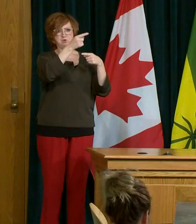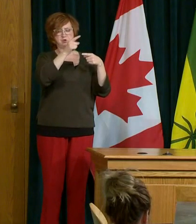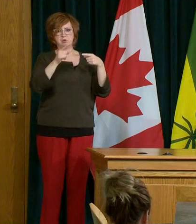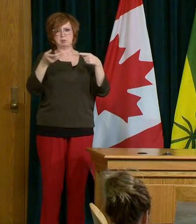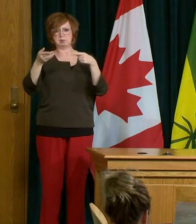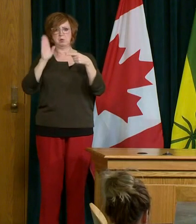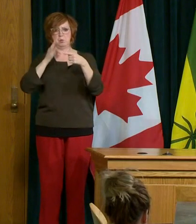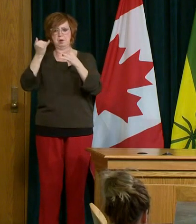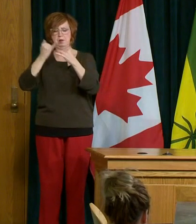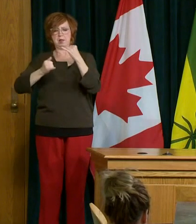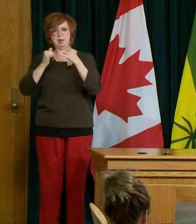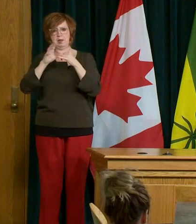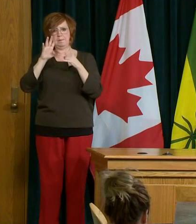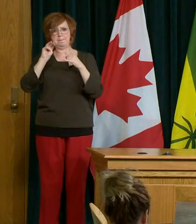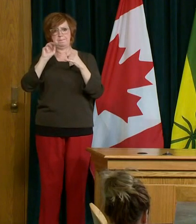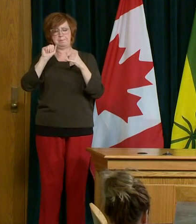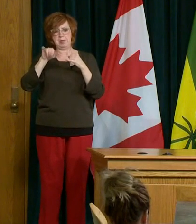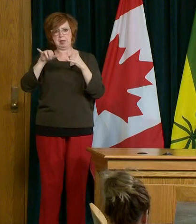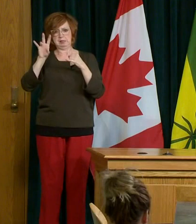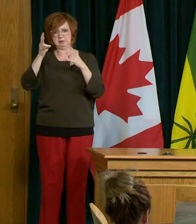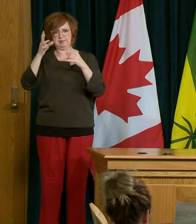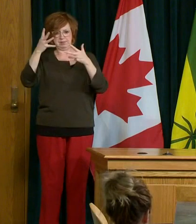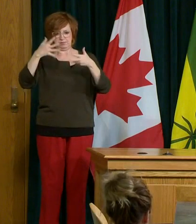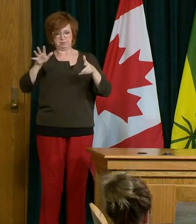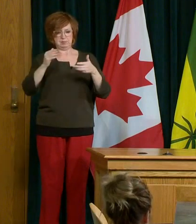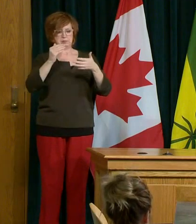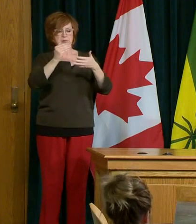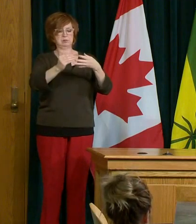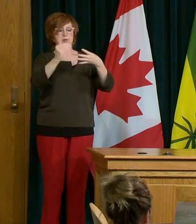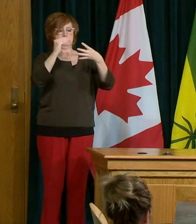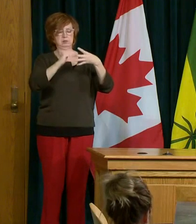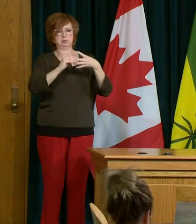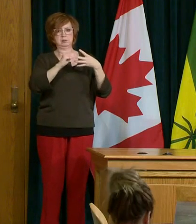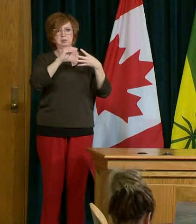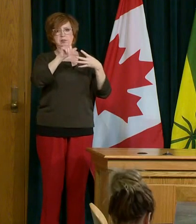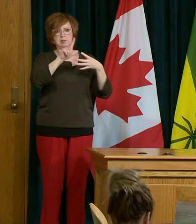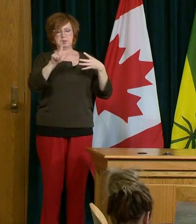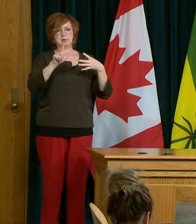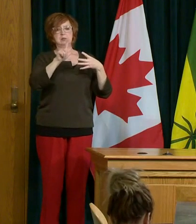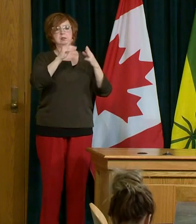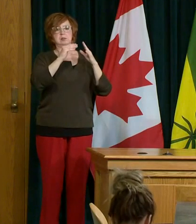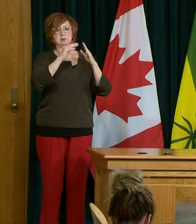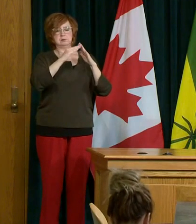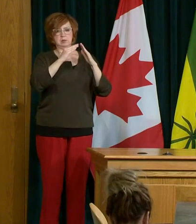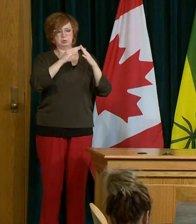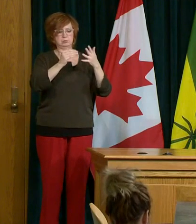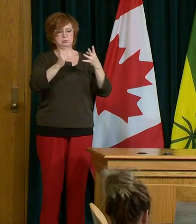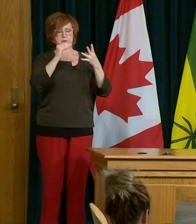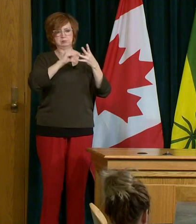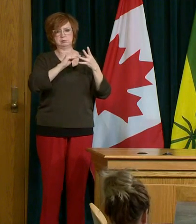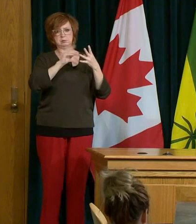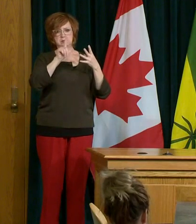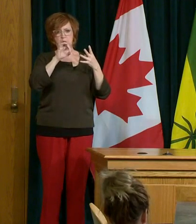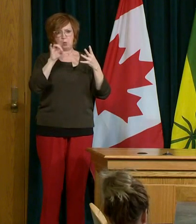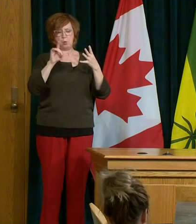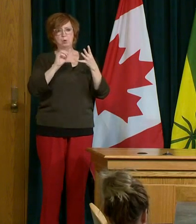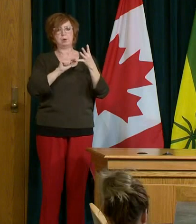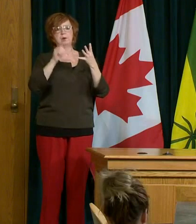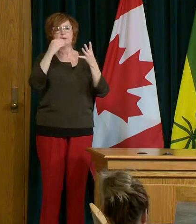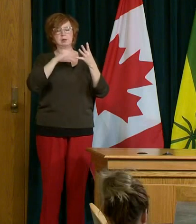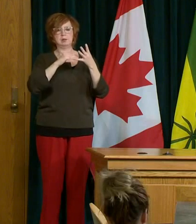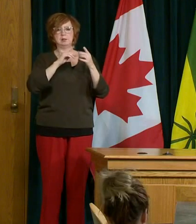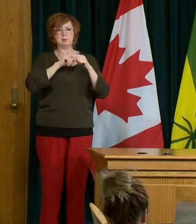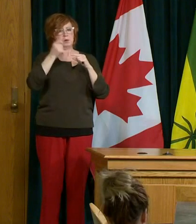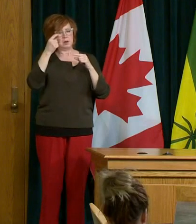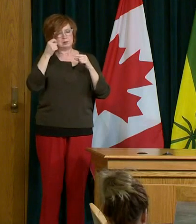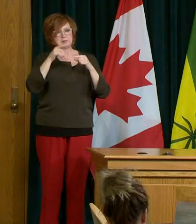also lists outbreaks in integrated facilities like La Loche Health Center and community-based outbreaks. So there may be a bit of a